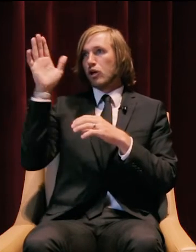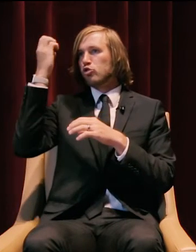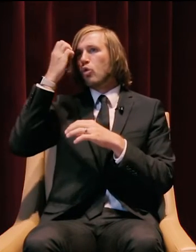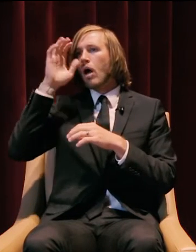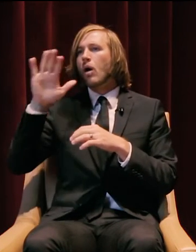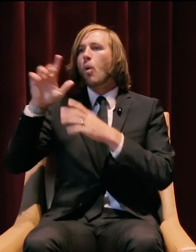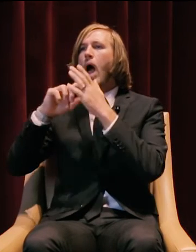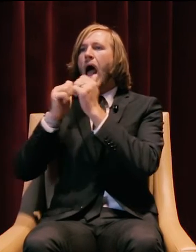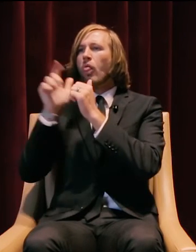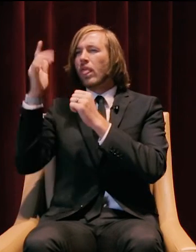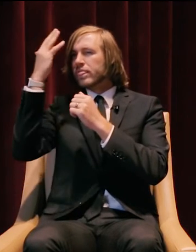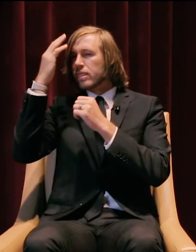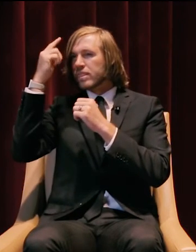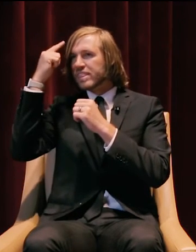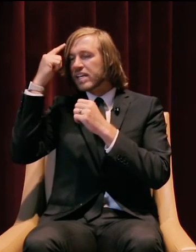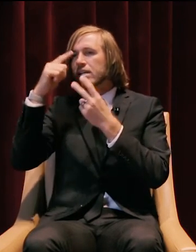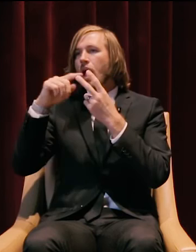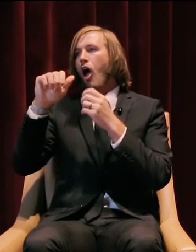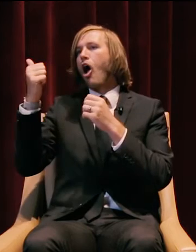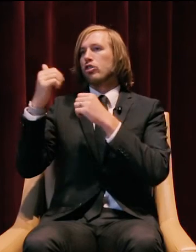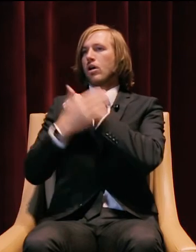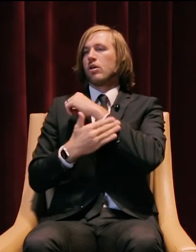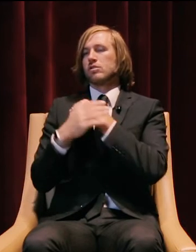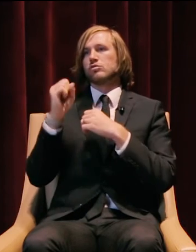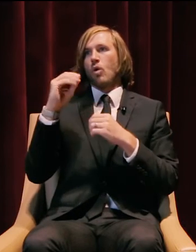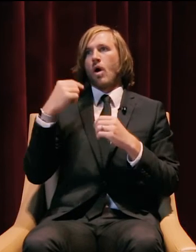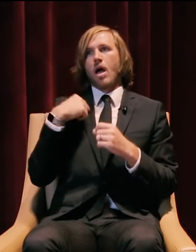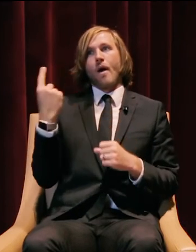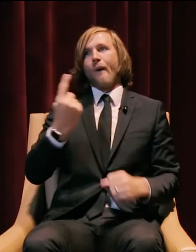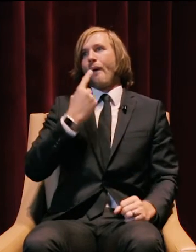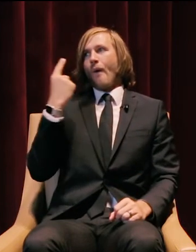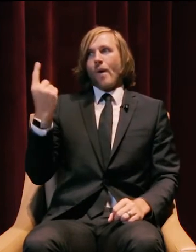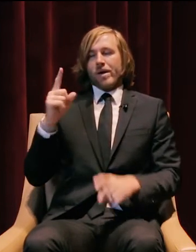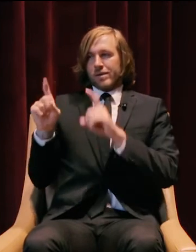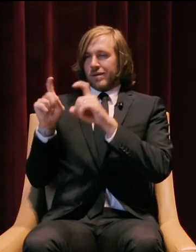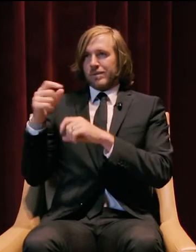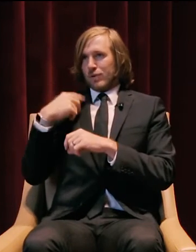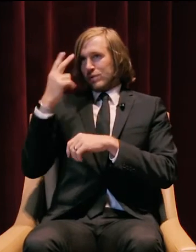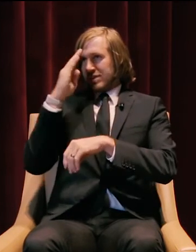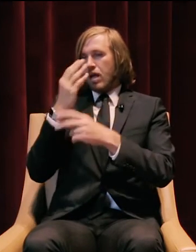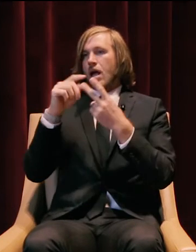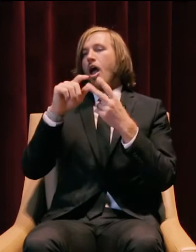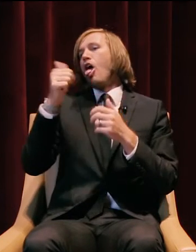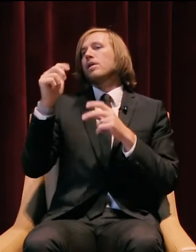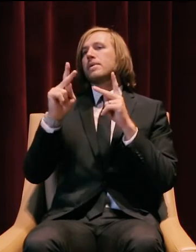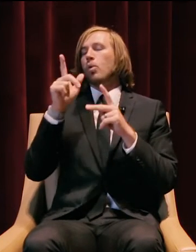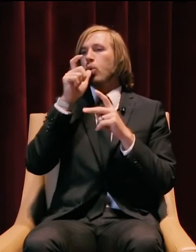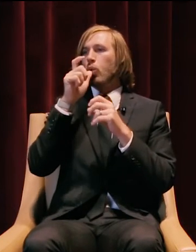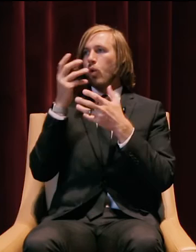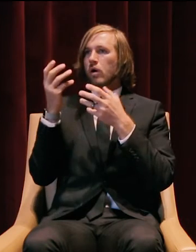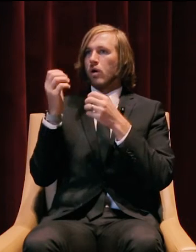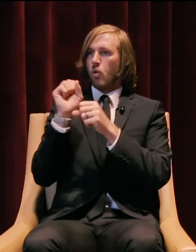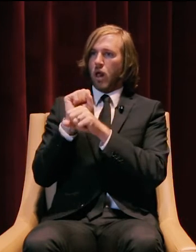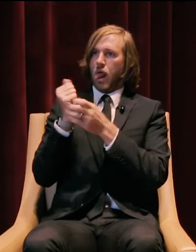various countries, and the whatnot. So I'm constantly talking to them and the people who are working